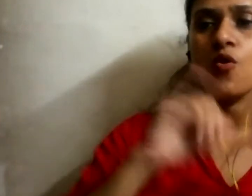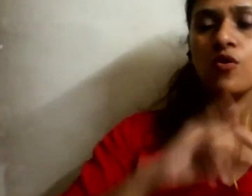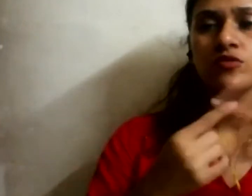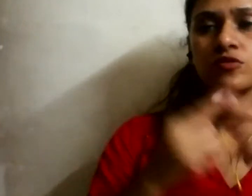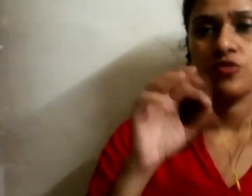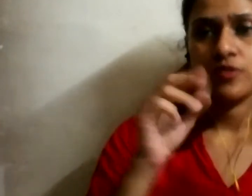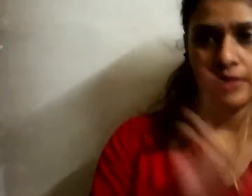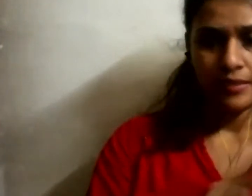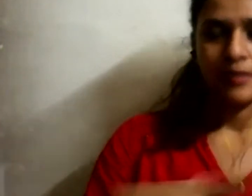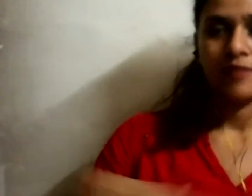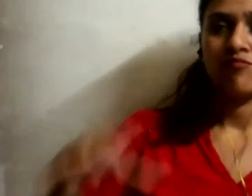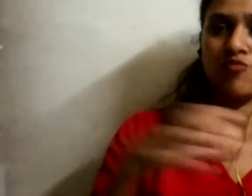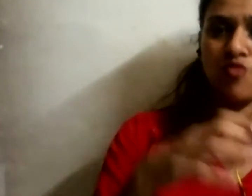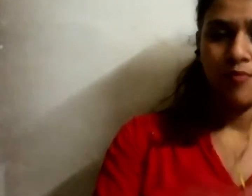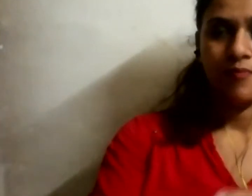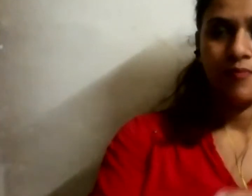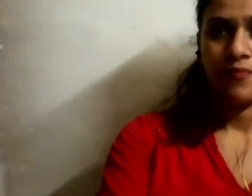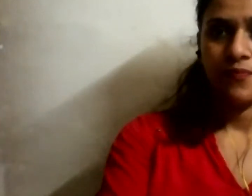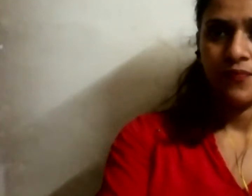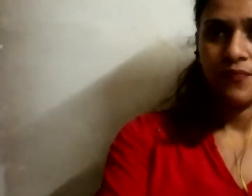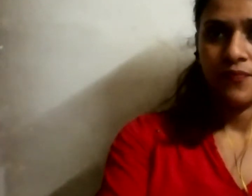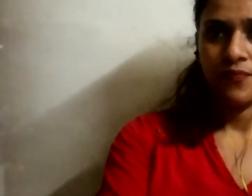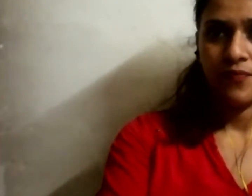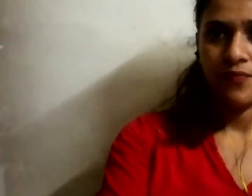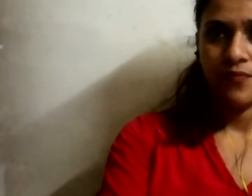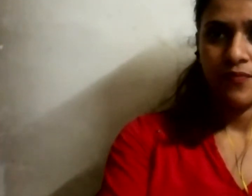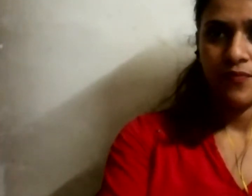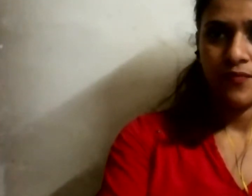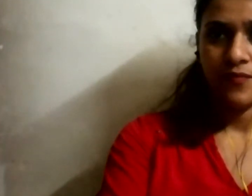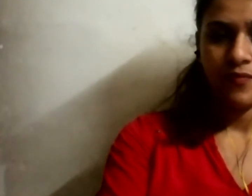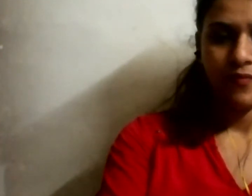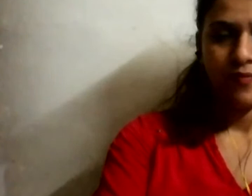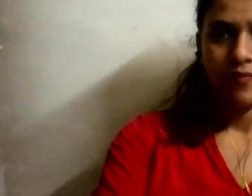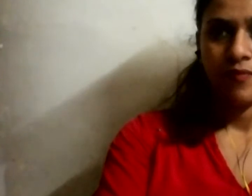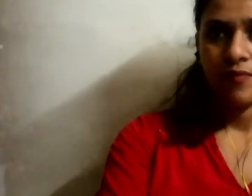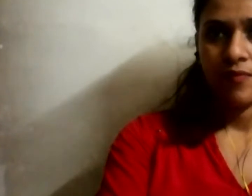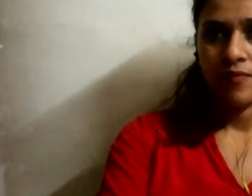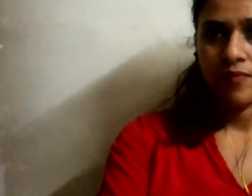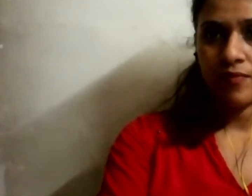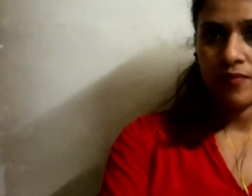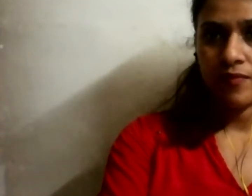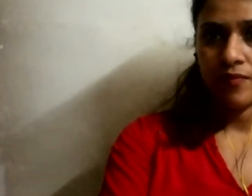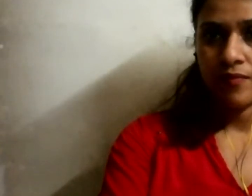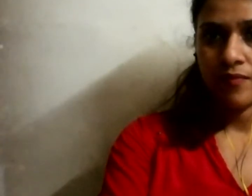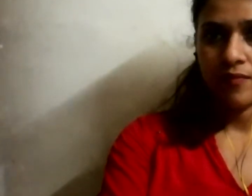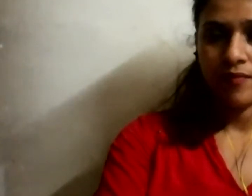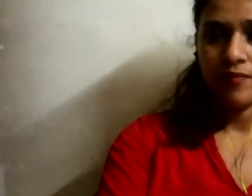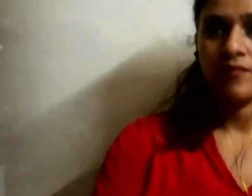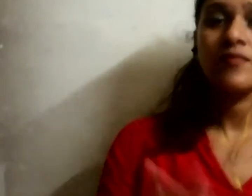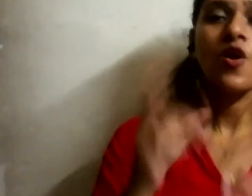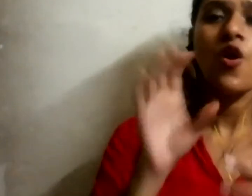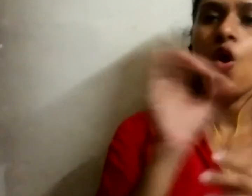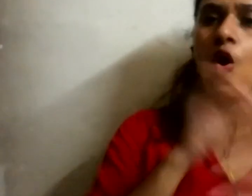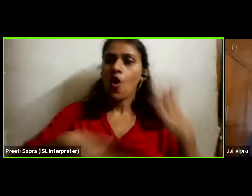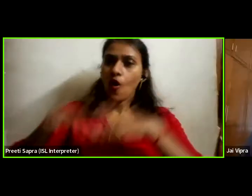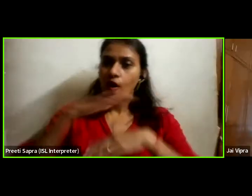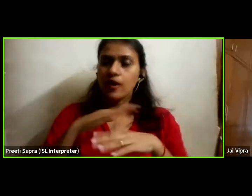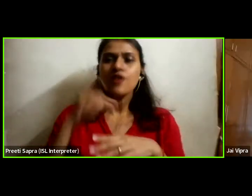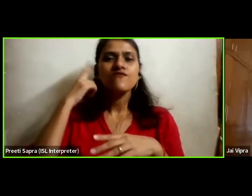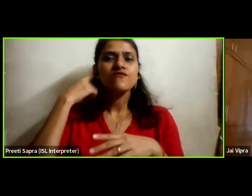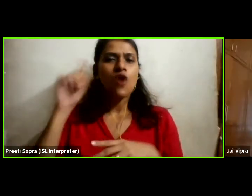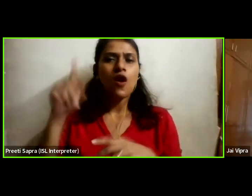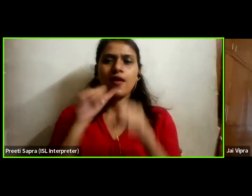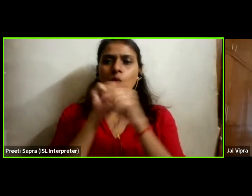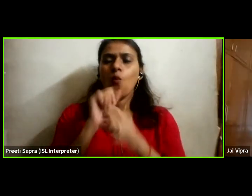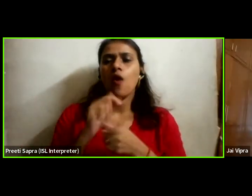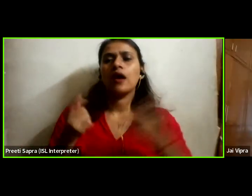where he leads globally the firm's work with clients on technical workflow optimization, and organizational governance to operationalize